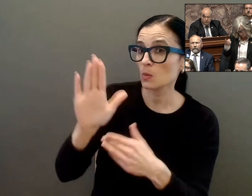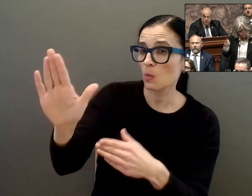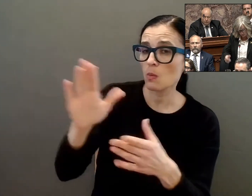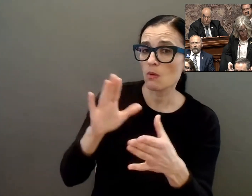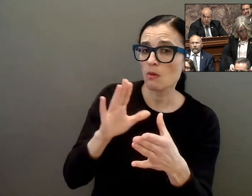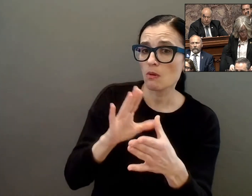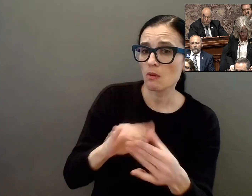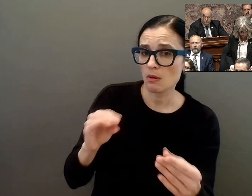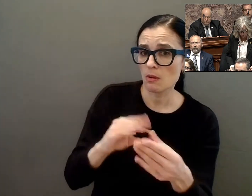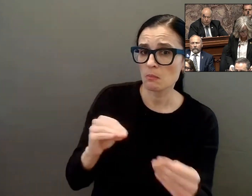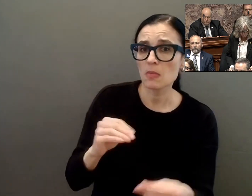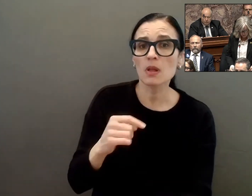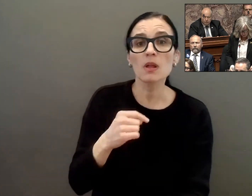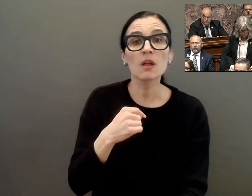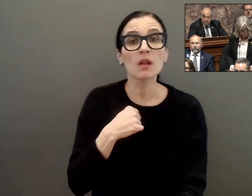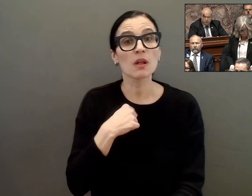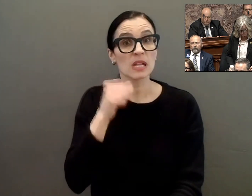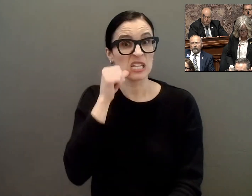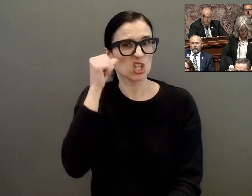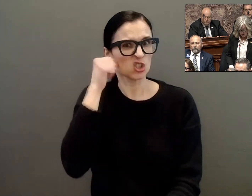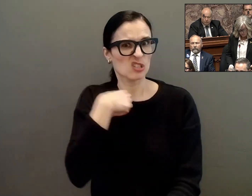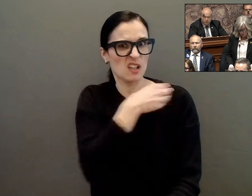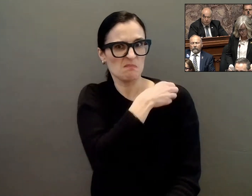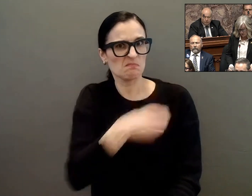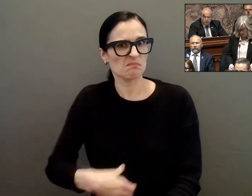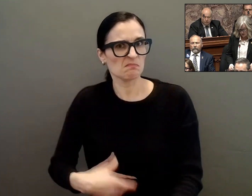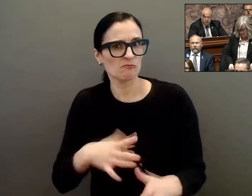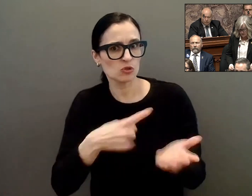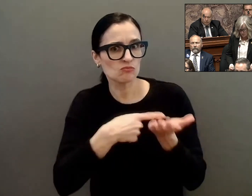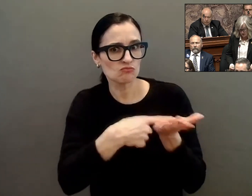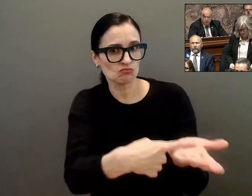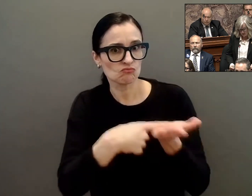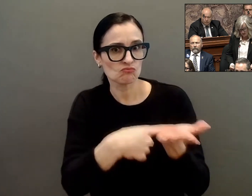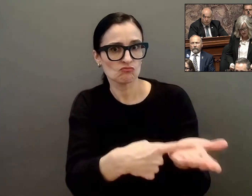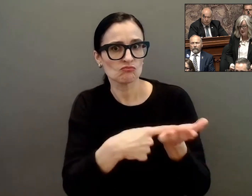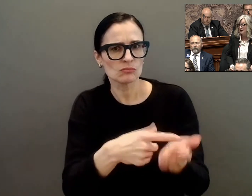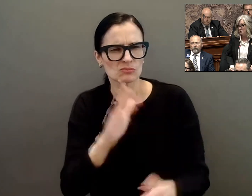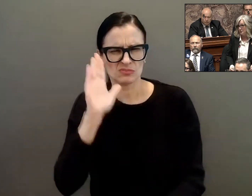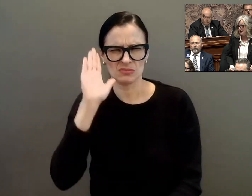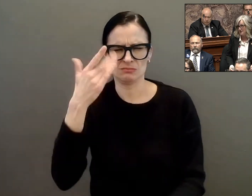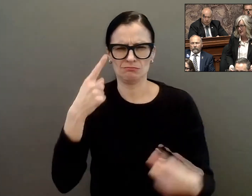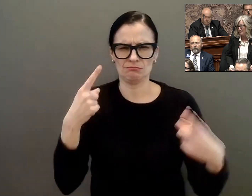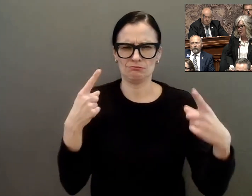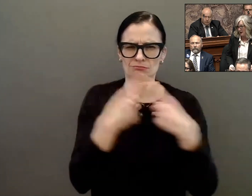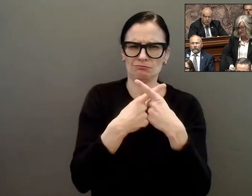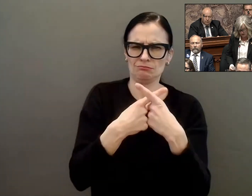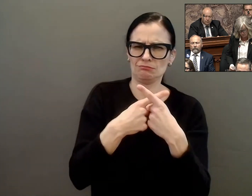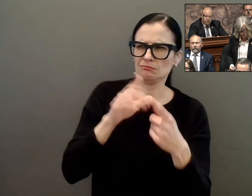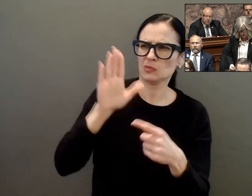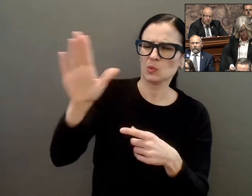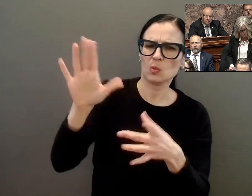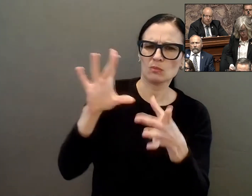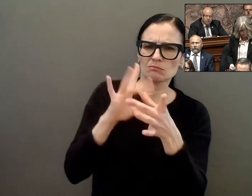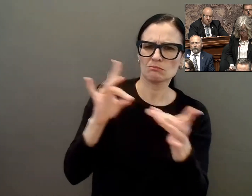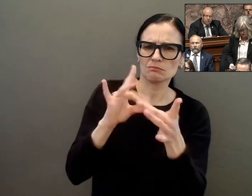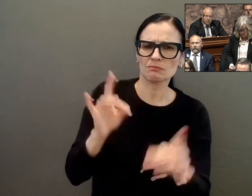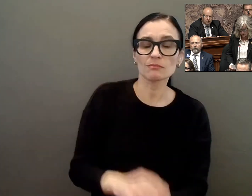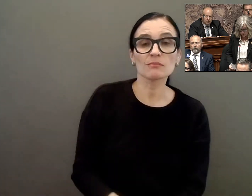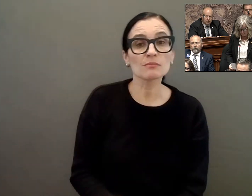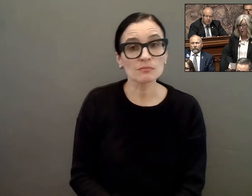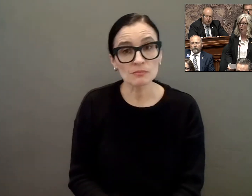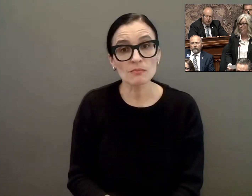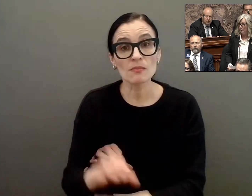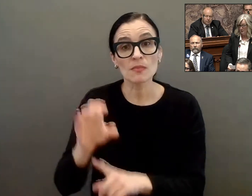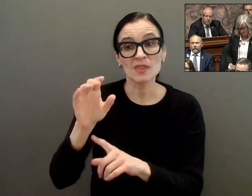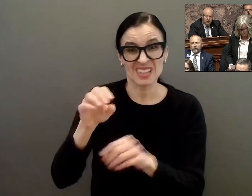not in agreement with the statement. The overdose crisis in BC continues to take lives every day.